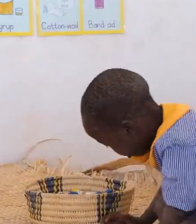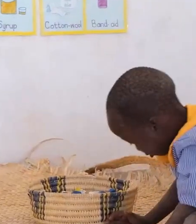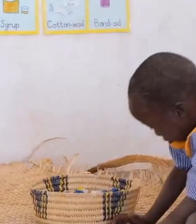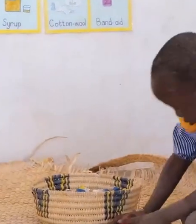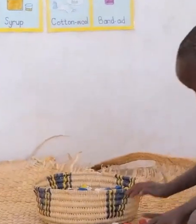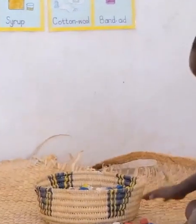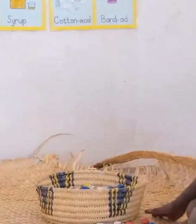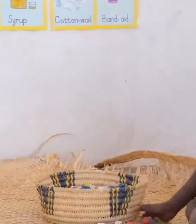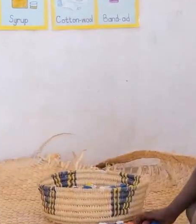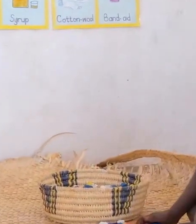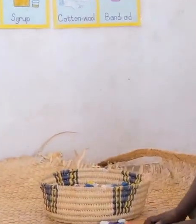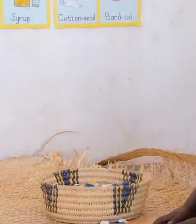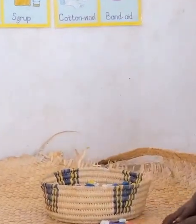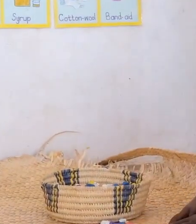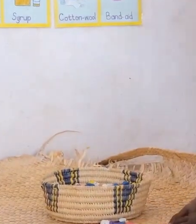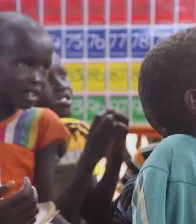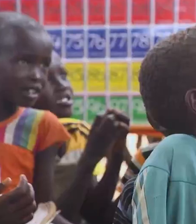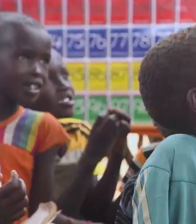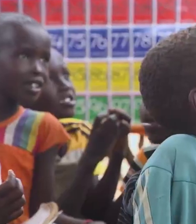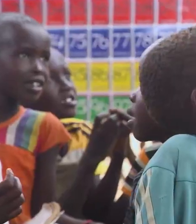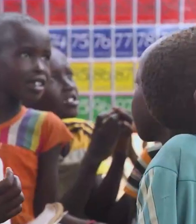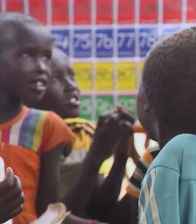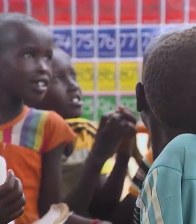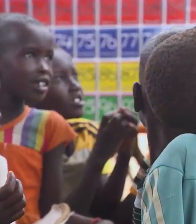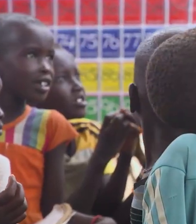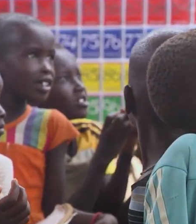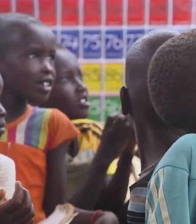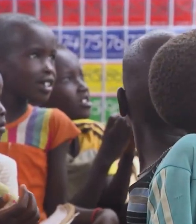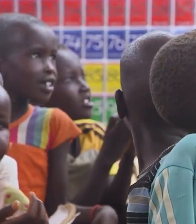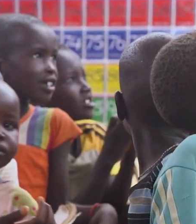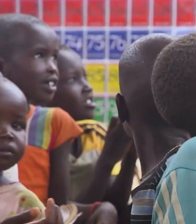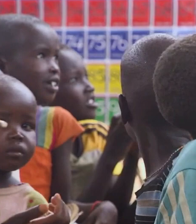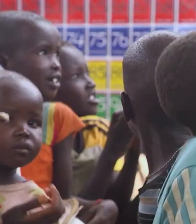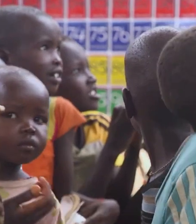chief officers? Oh, sorry, there's one that has arrived.